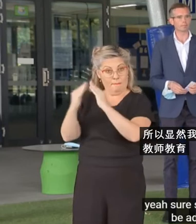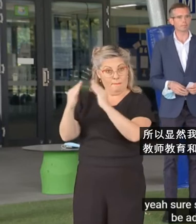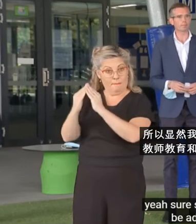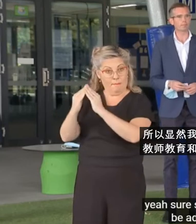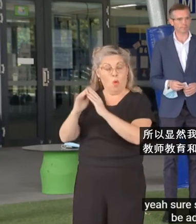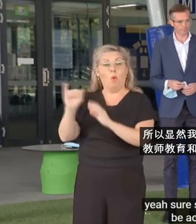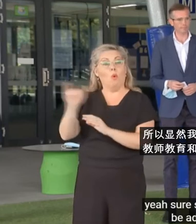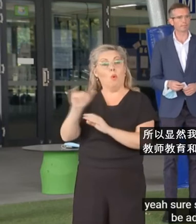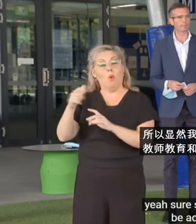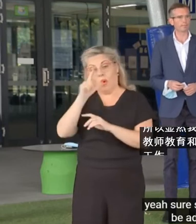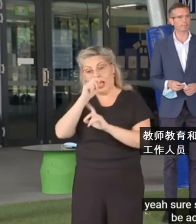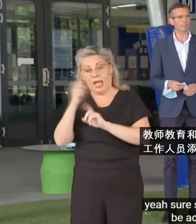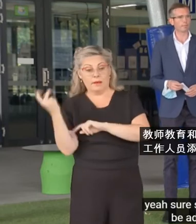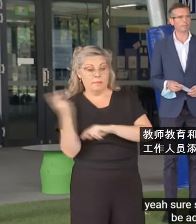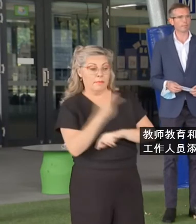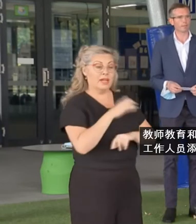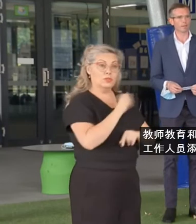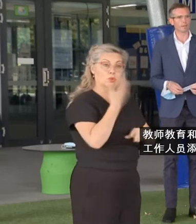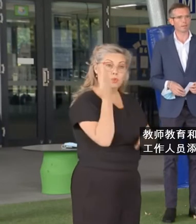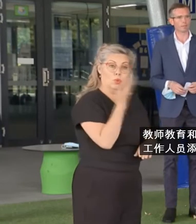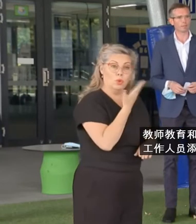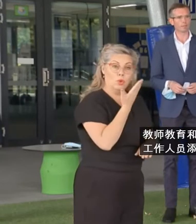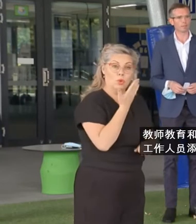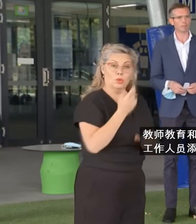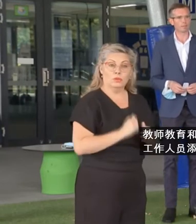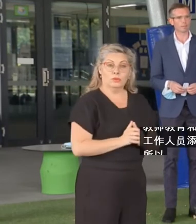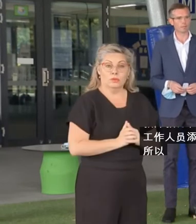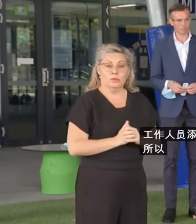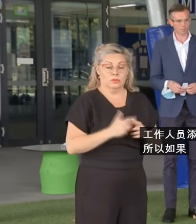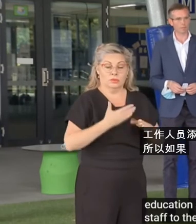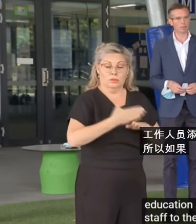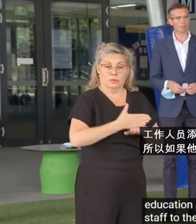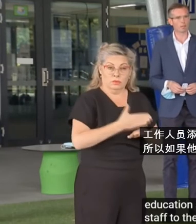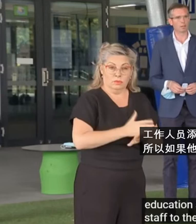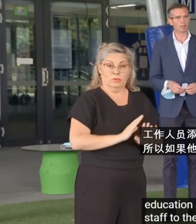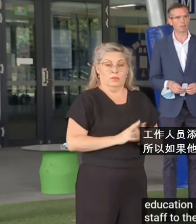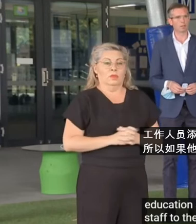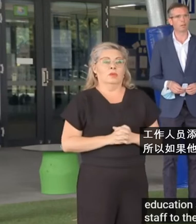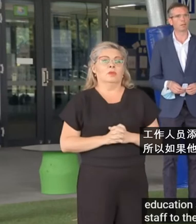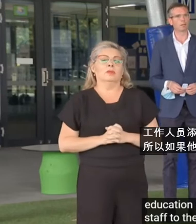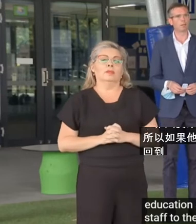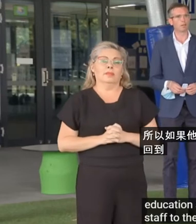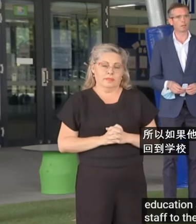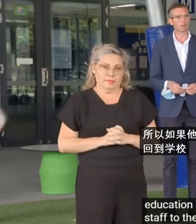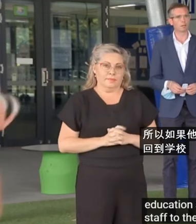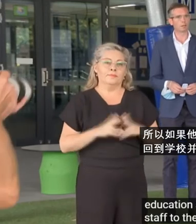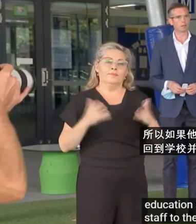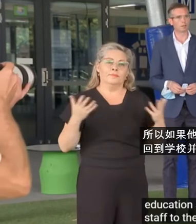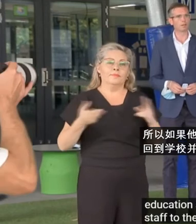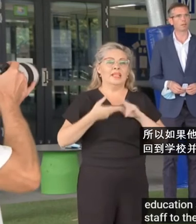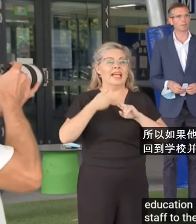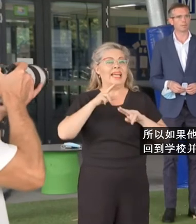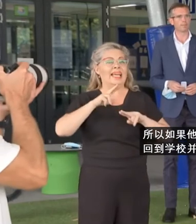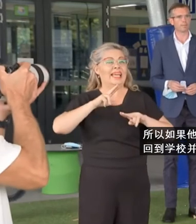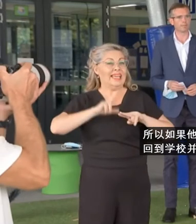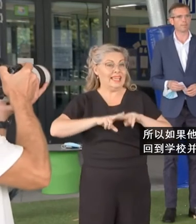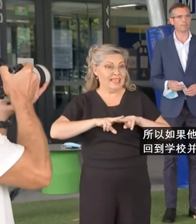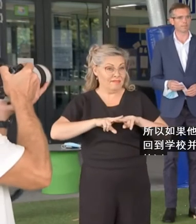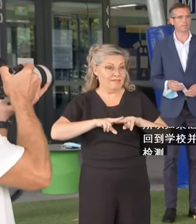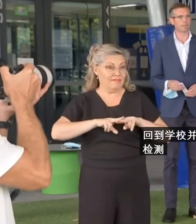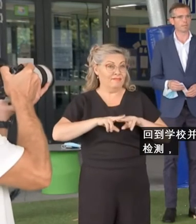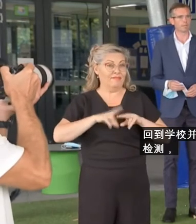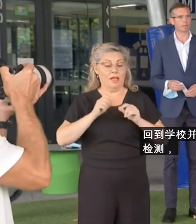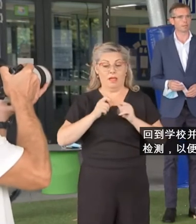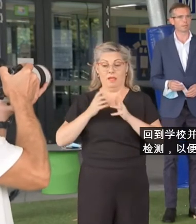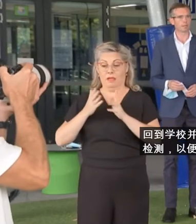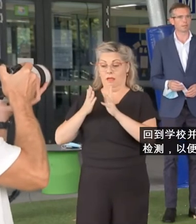teachers, education and early childhood staff to the public health order for exempt workers. So if they choose to come back to school and do that rapid